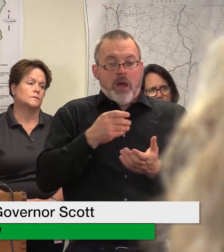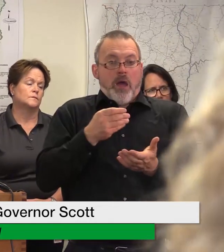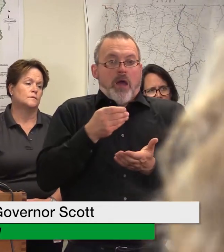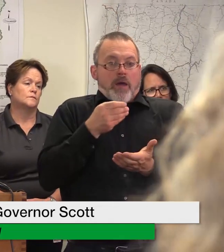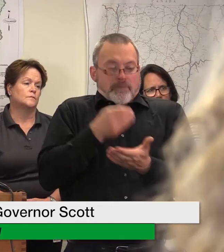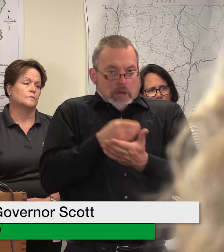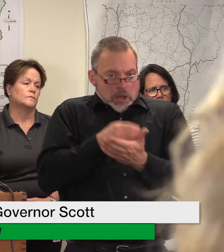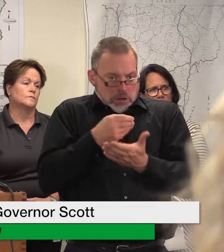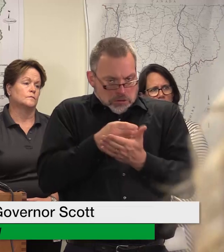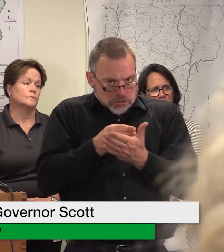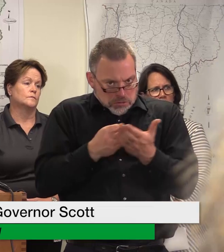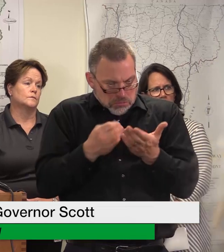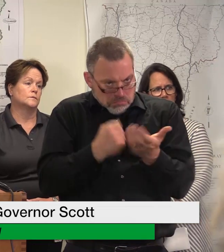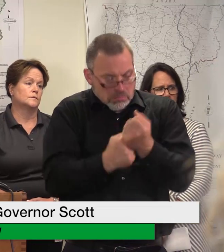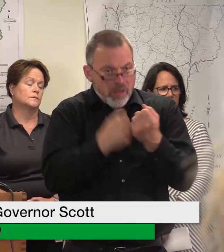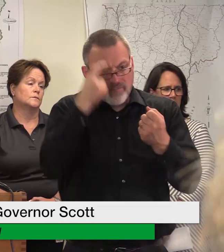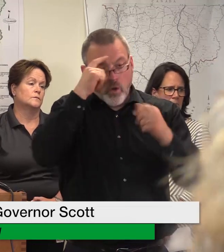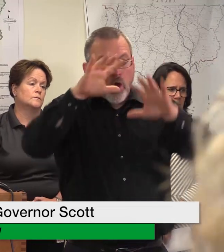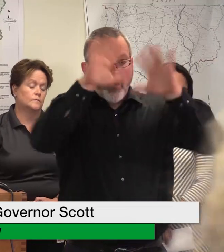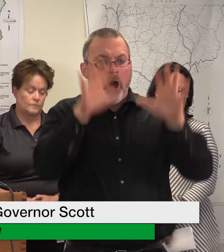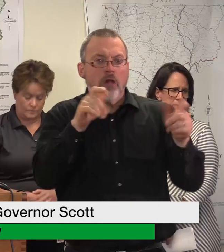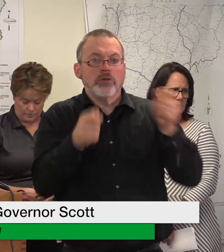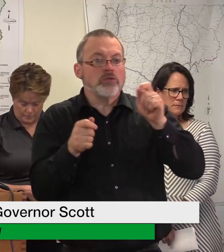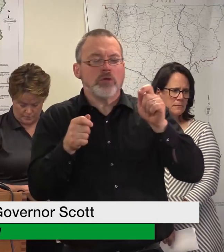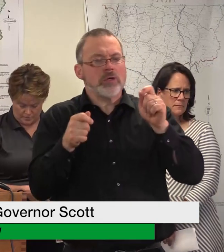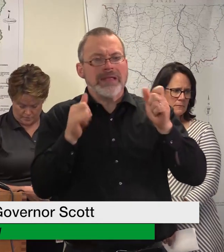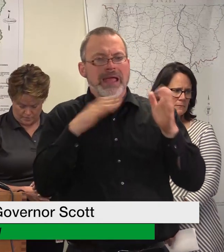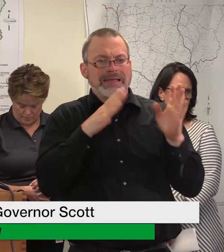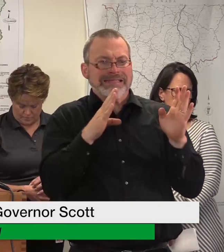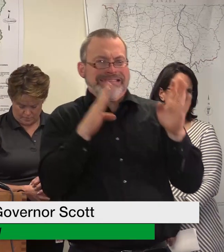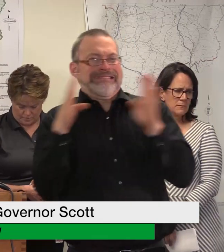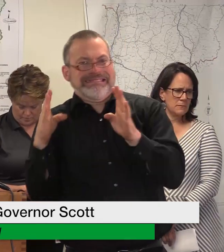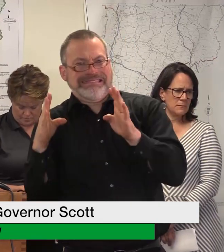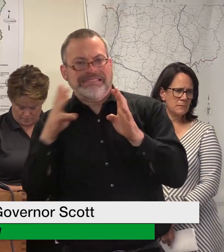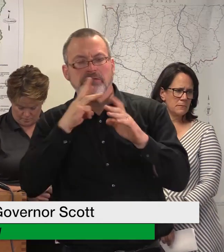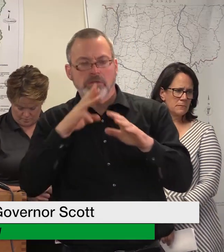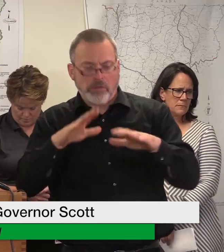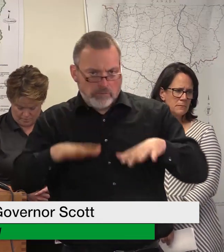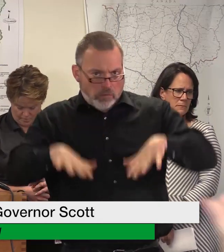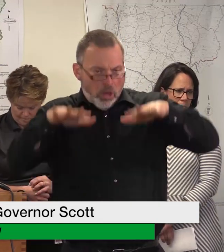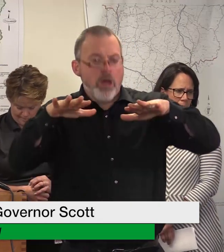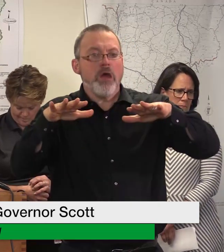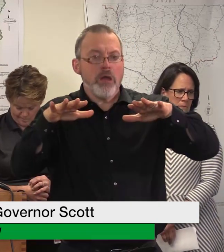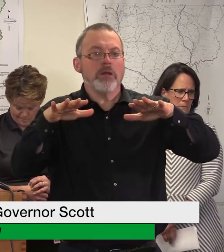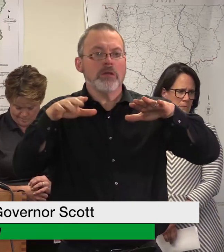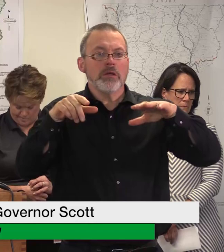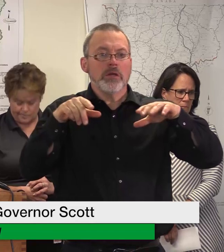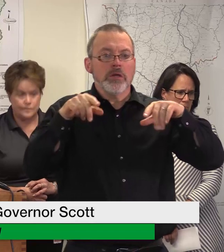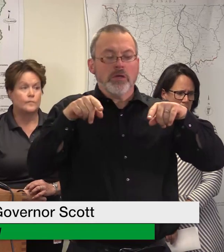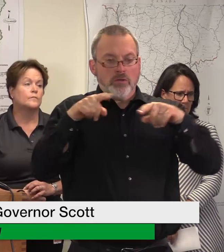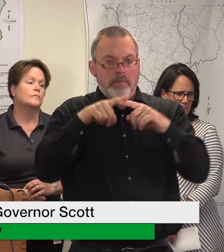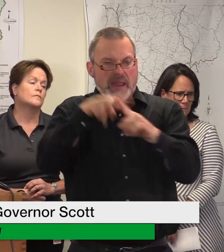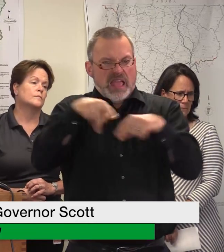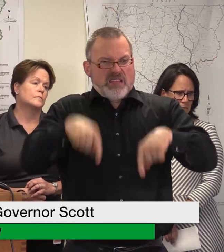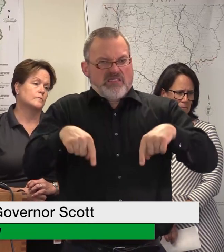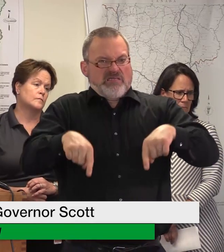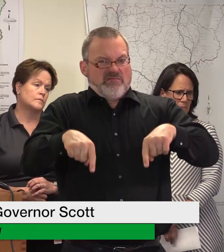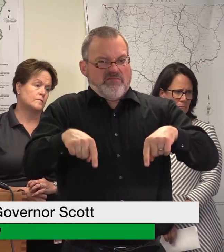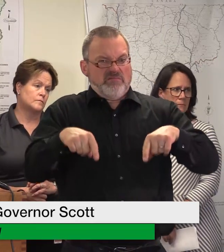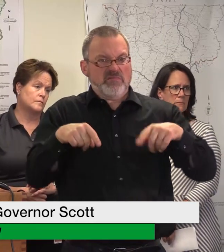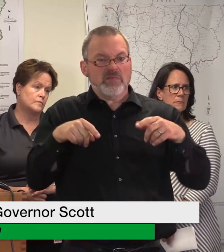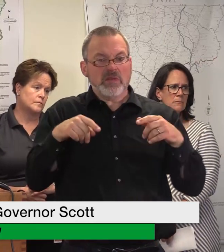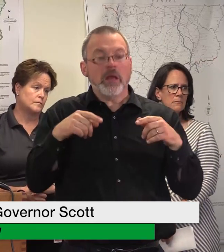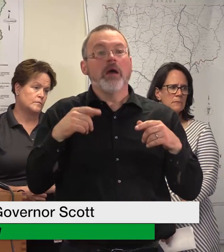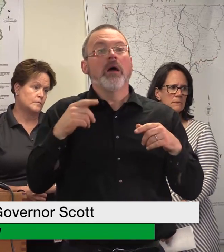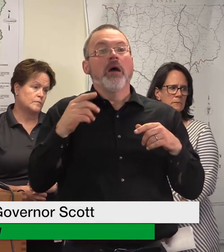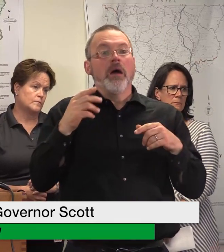income Vermonters, which is a very important issue in climate change, to trying to get to the source of some of the